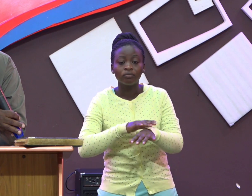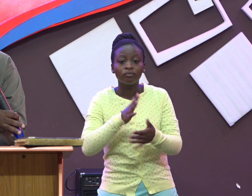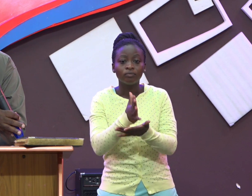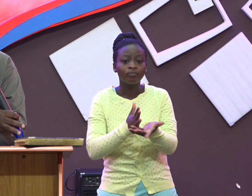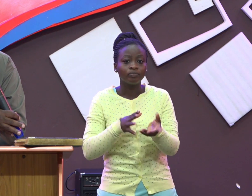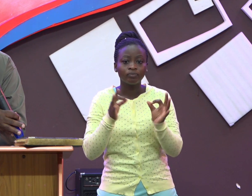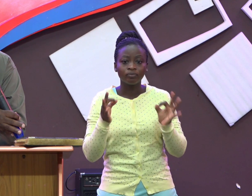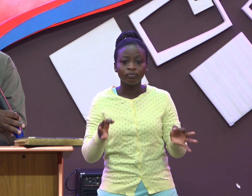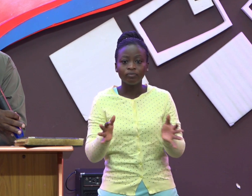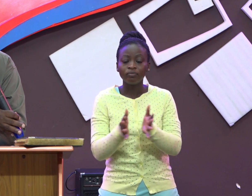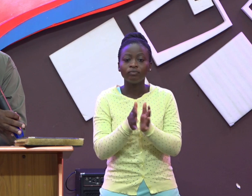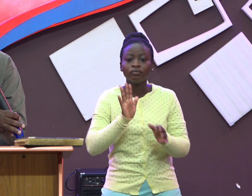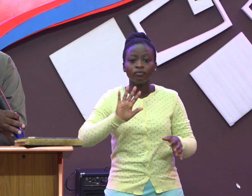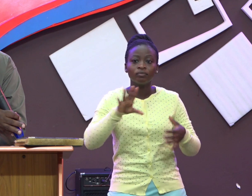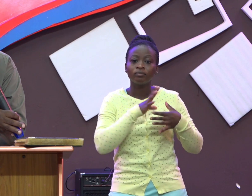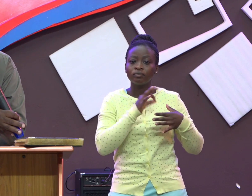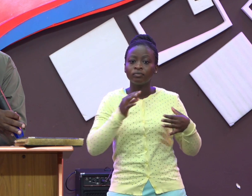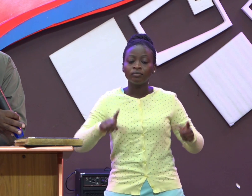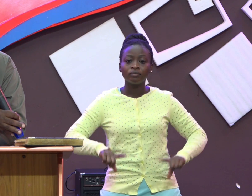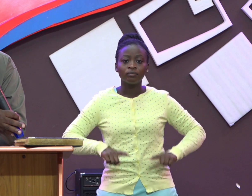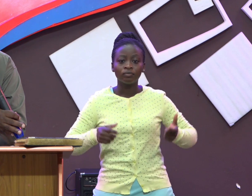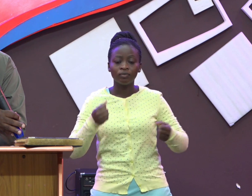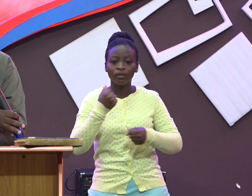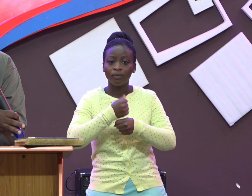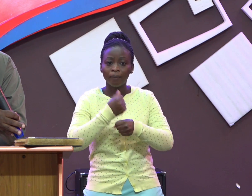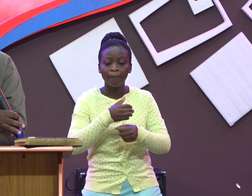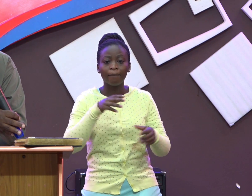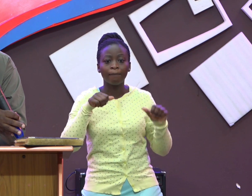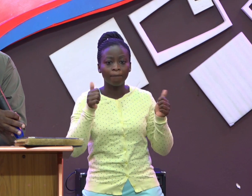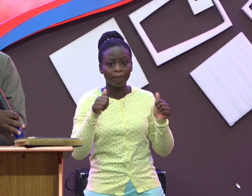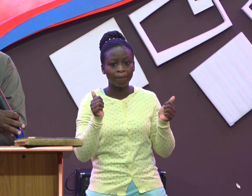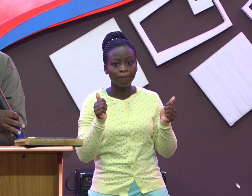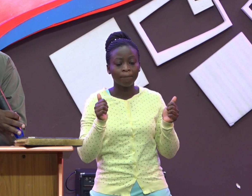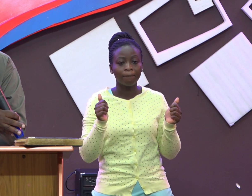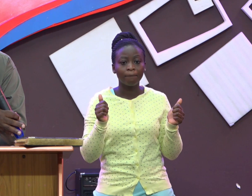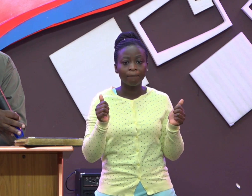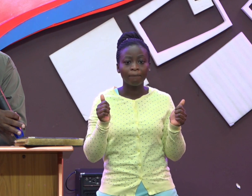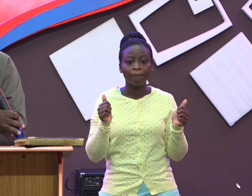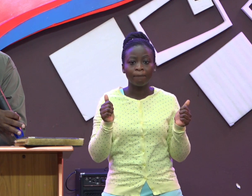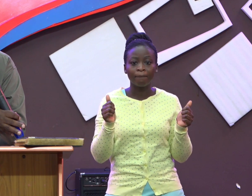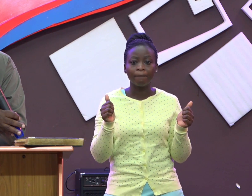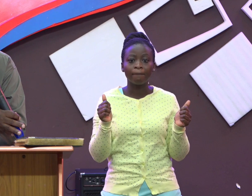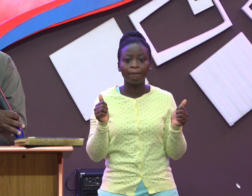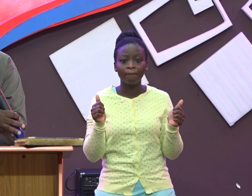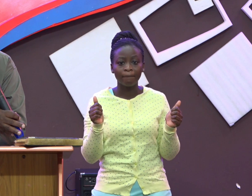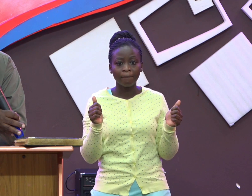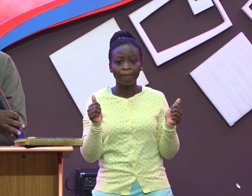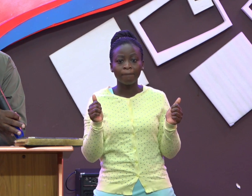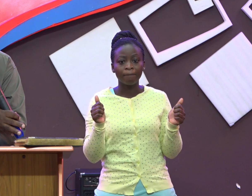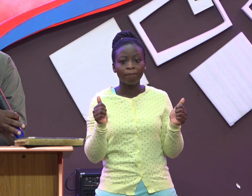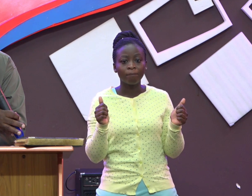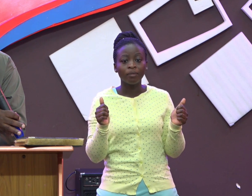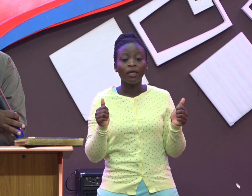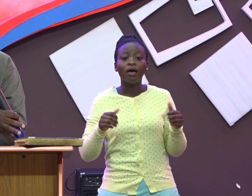tulabe eggulo. We were seeing yesterday. Nti empisa ze tweyisaamu wabweru. That how we take ourselves outwardly.